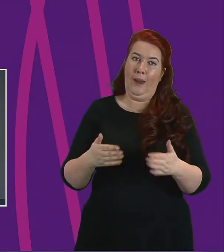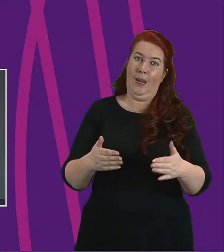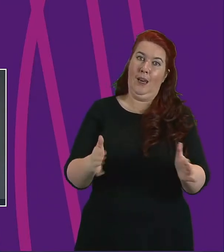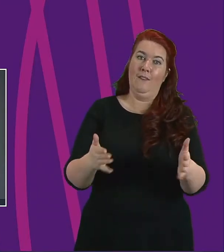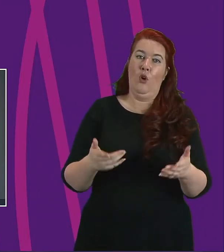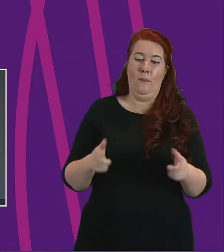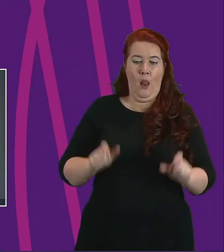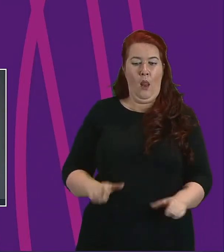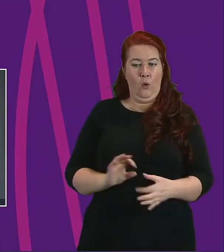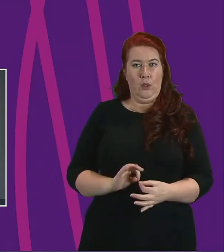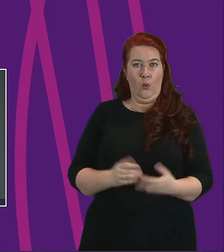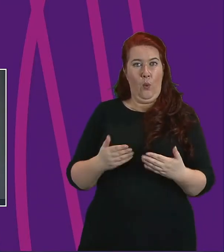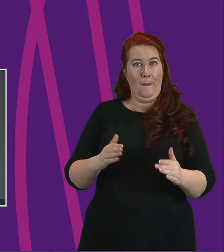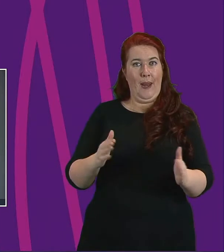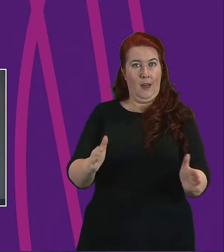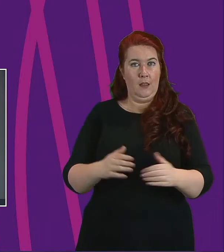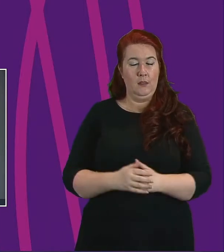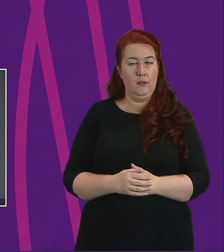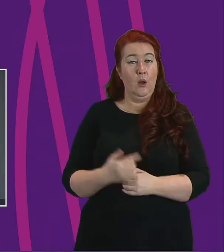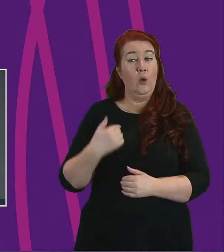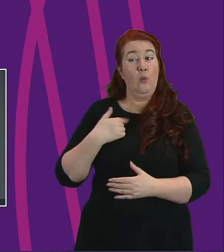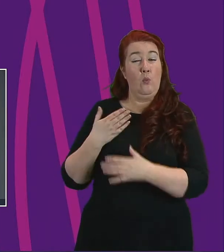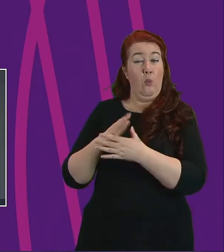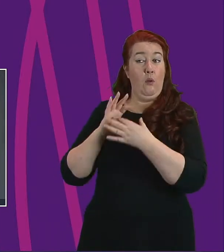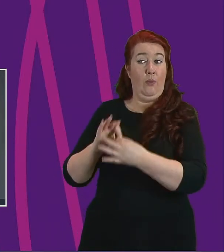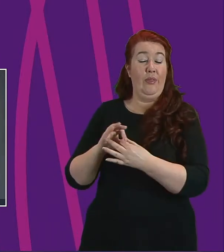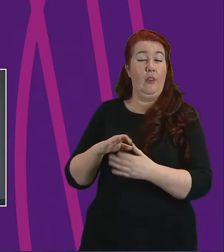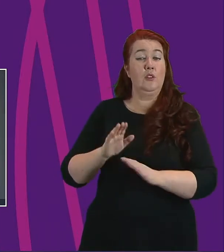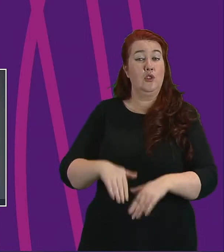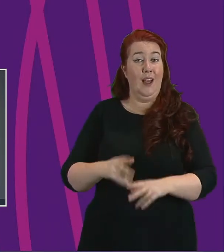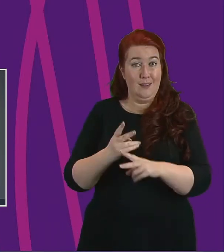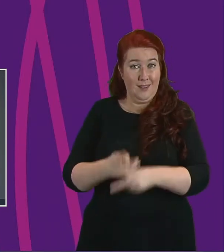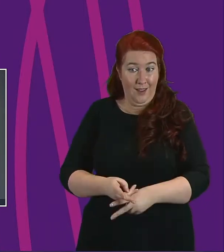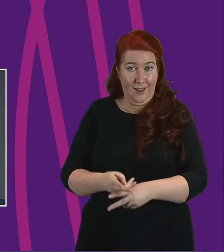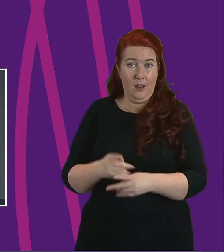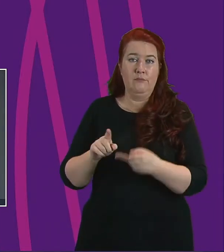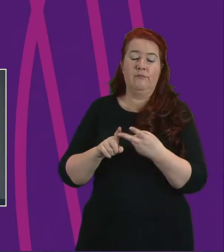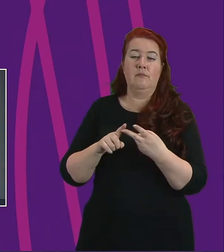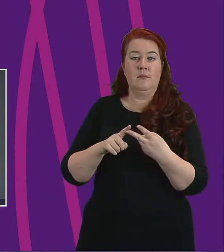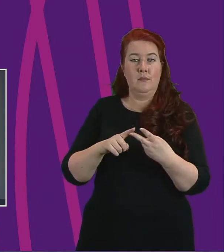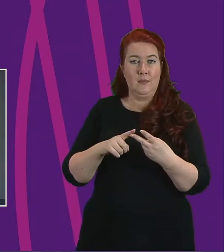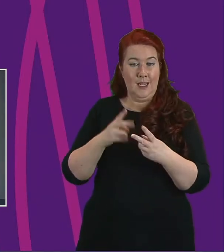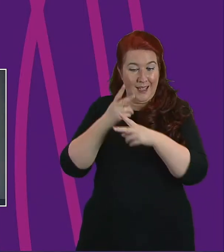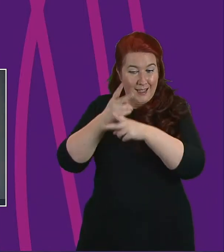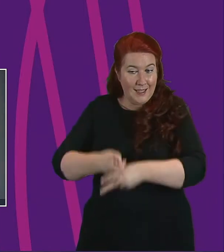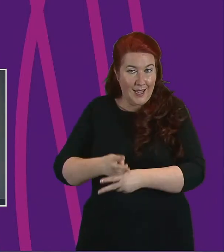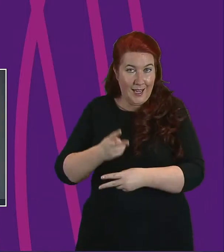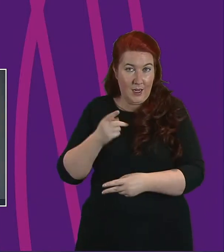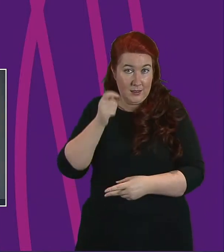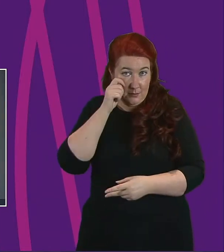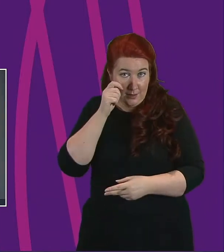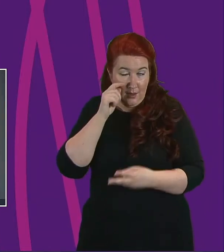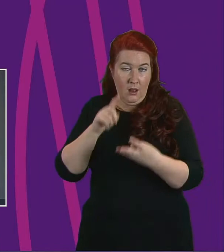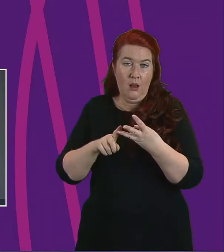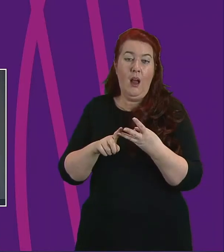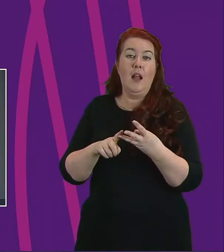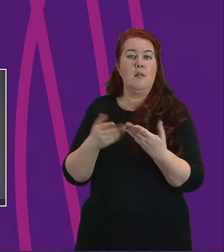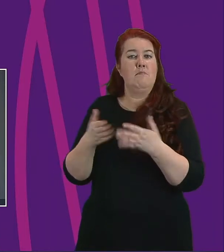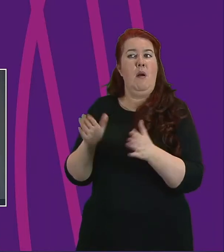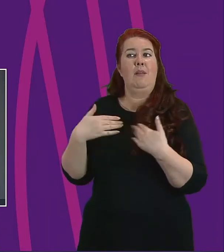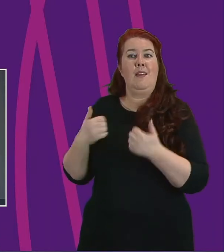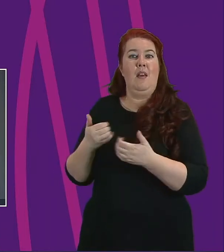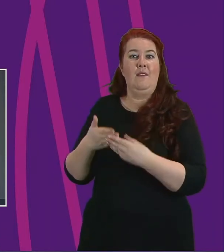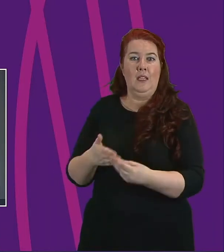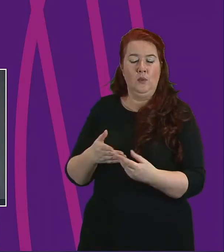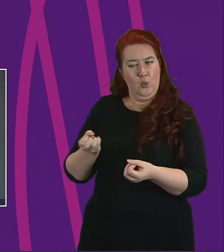restrictions. We are working with the childcare sector, the Care Inspectorate and public health advisors to prepare guidance in advance of